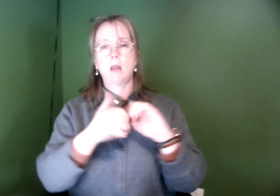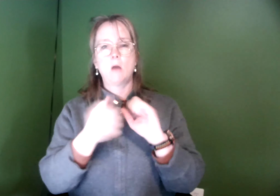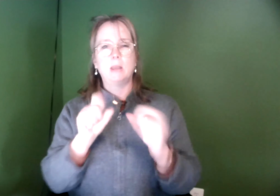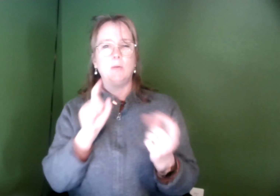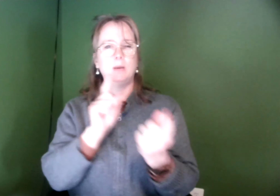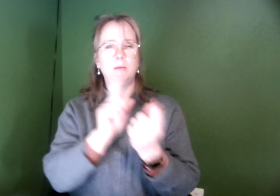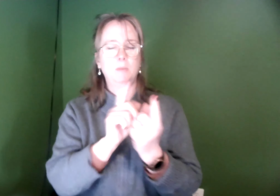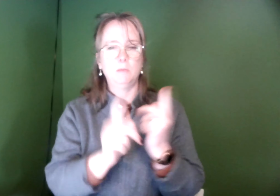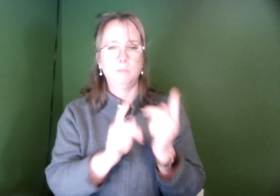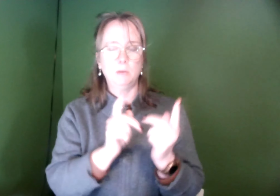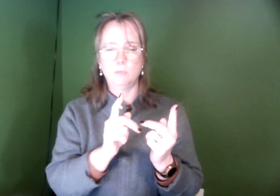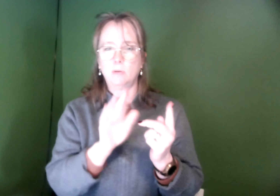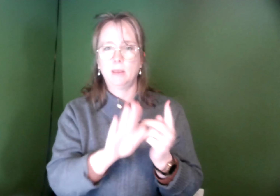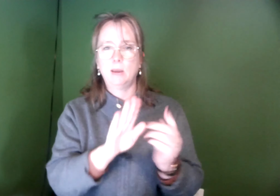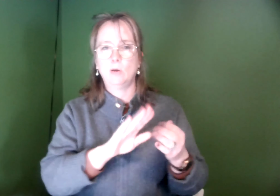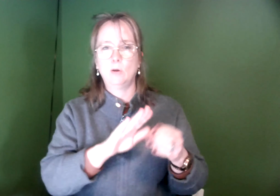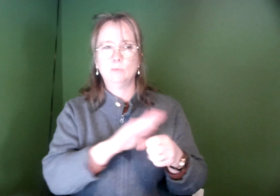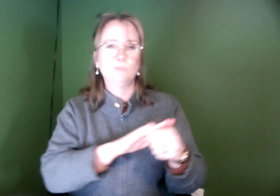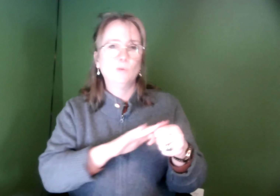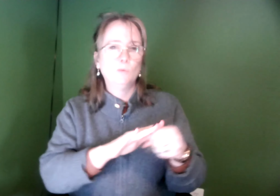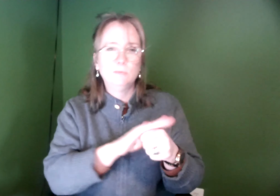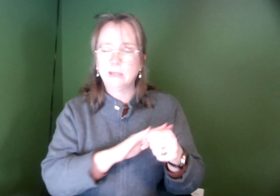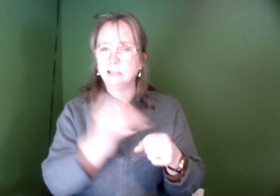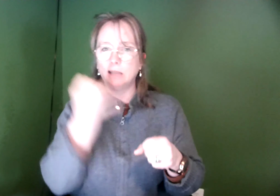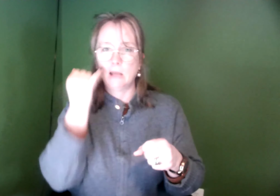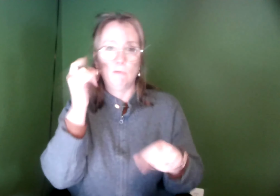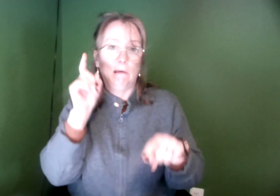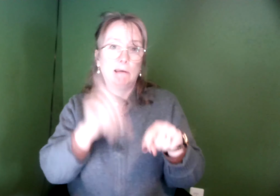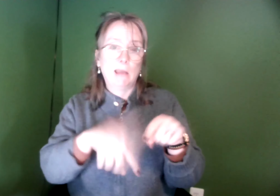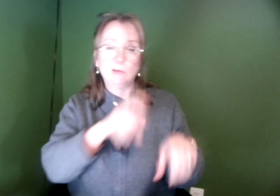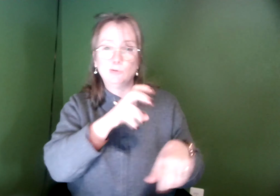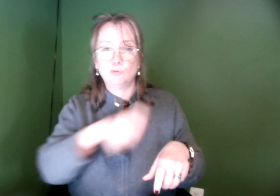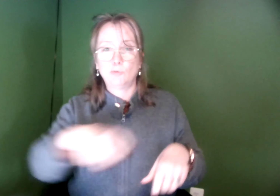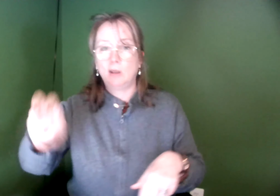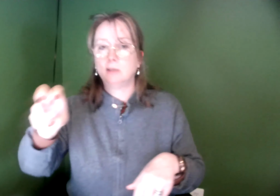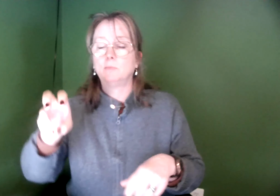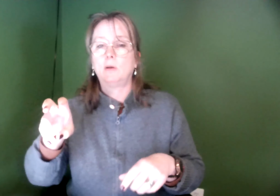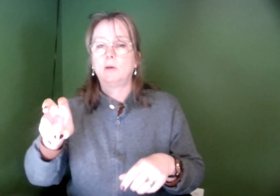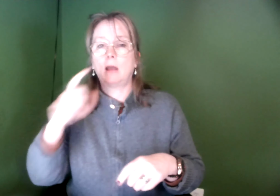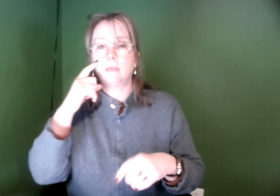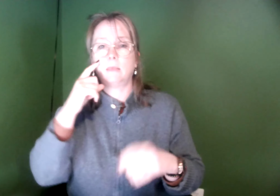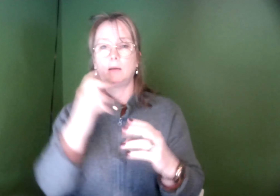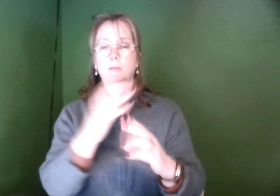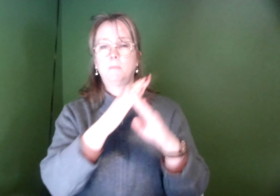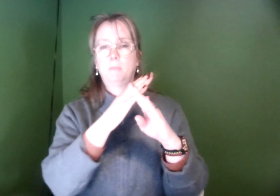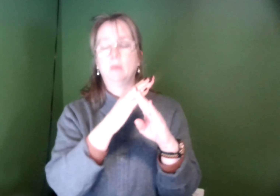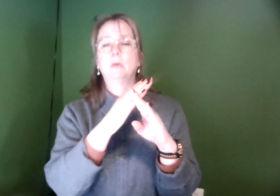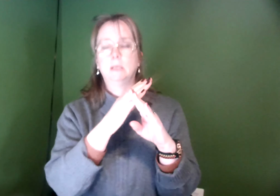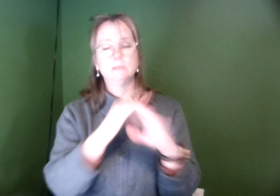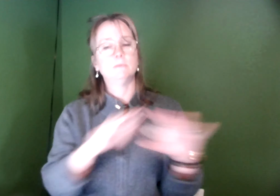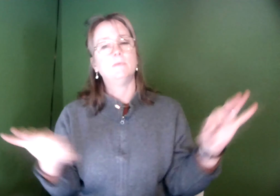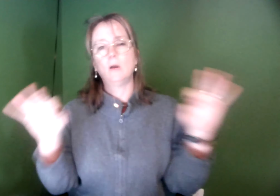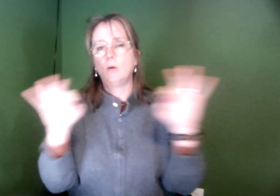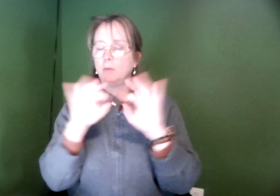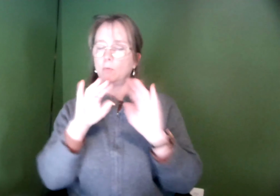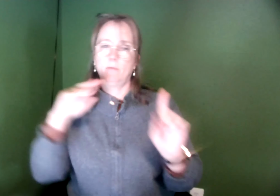at? If we can't get transportation, I think barriers is another thing that we have to look at in mental health. There's too